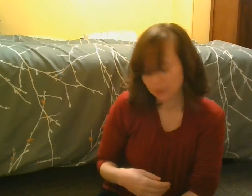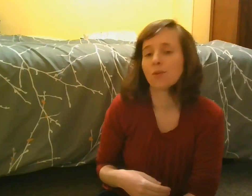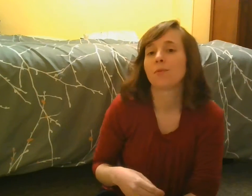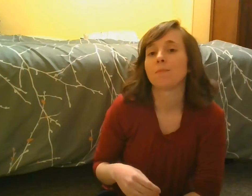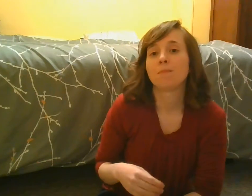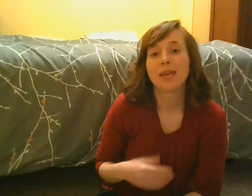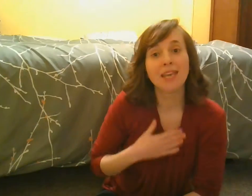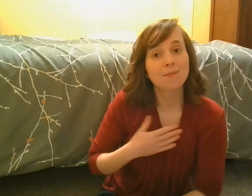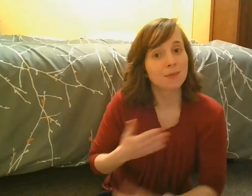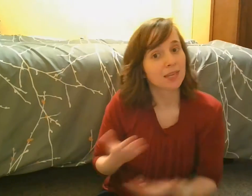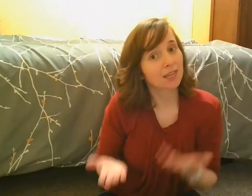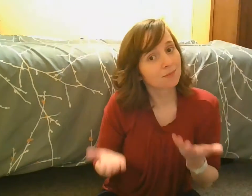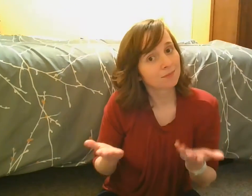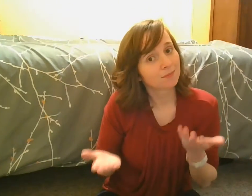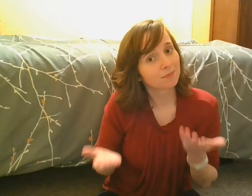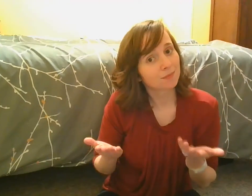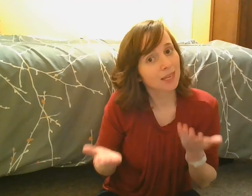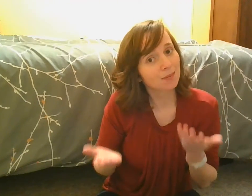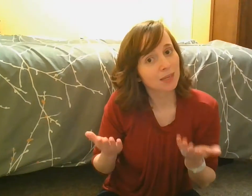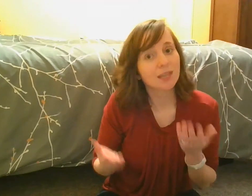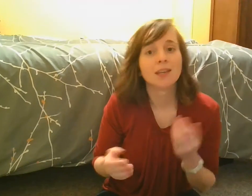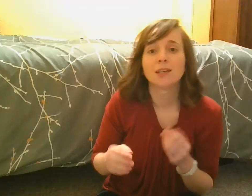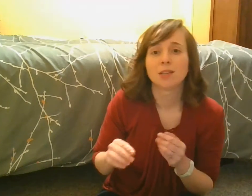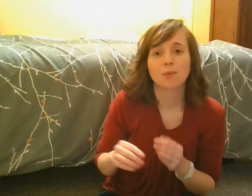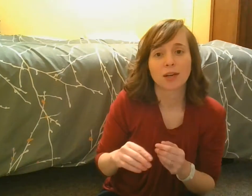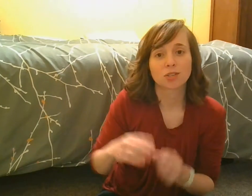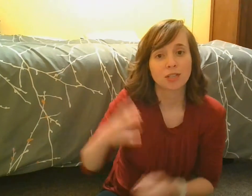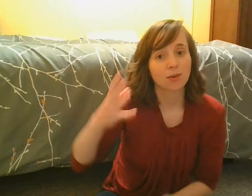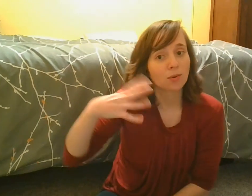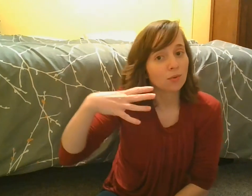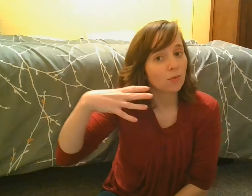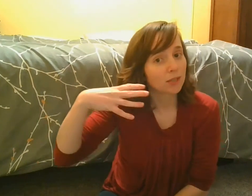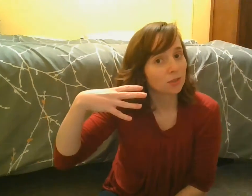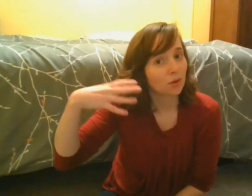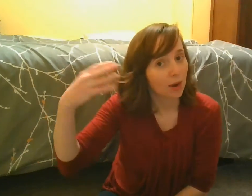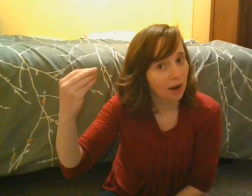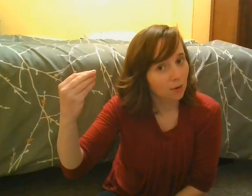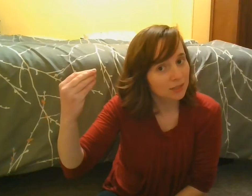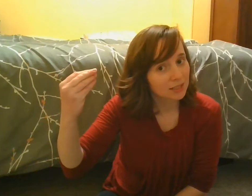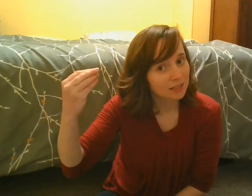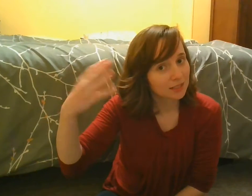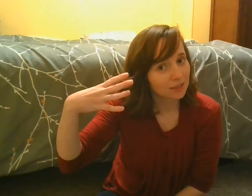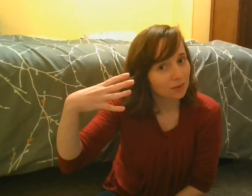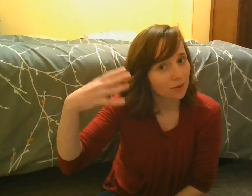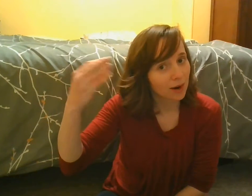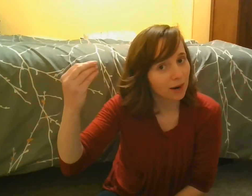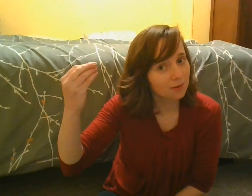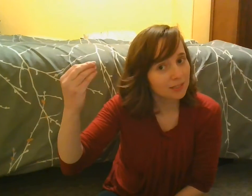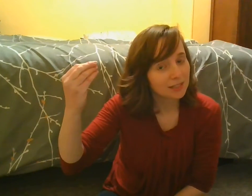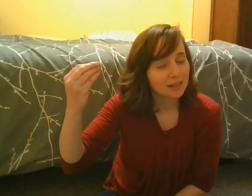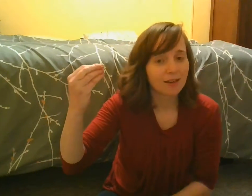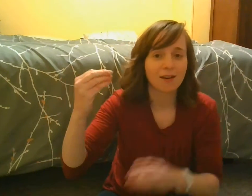So maybe you actually went to go out on